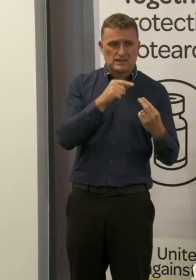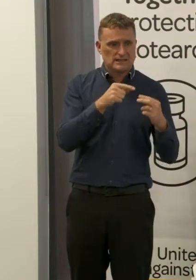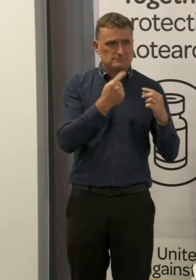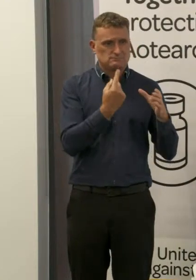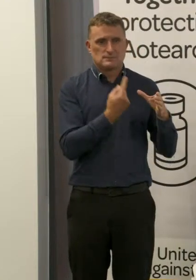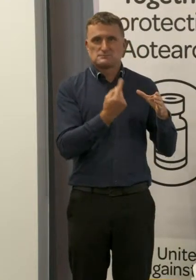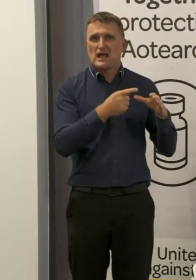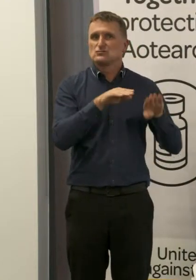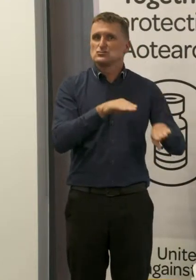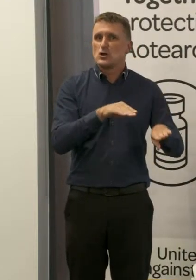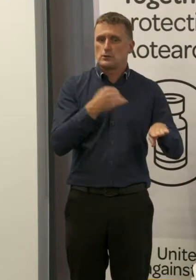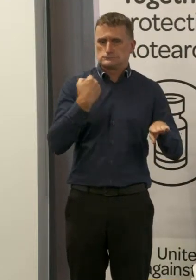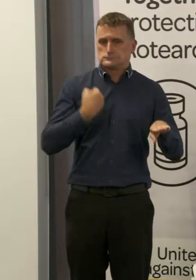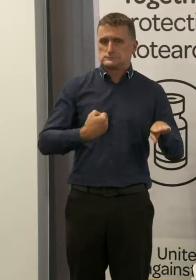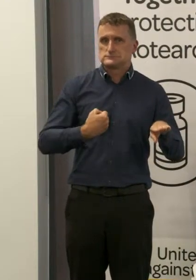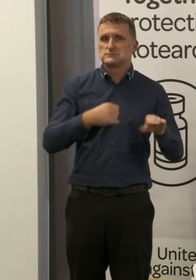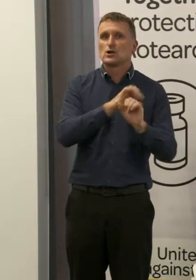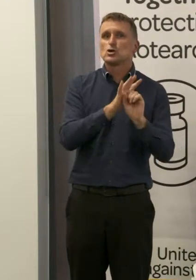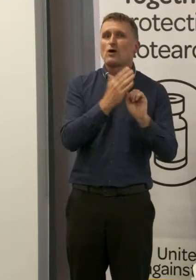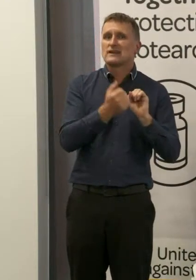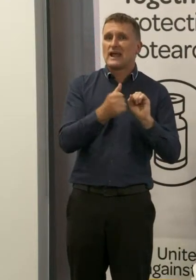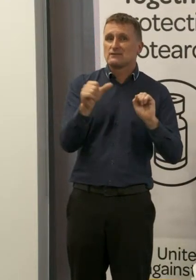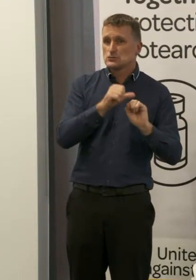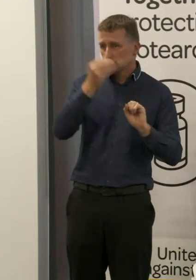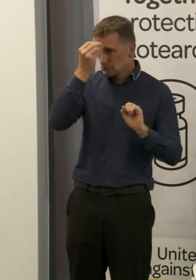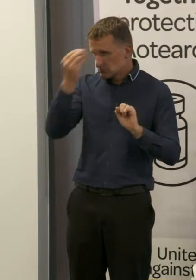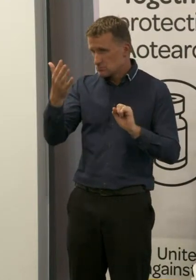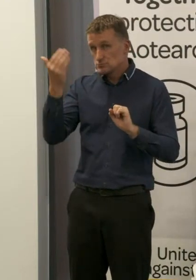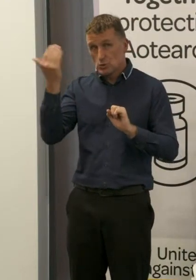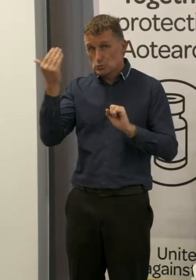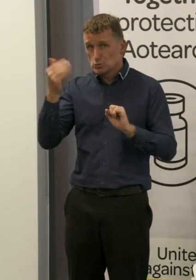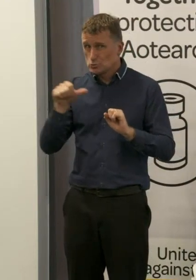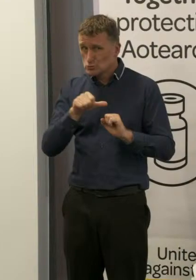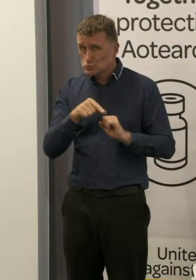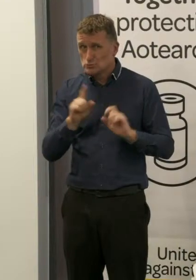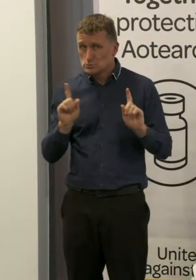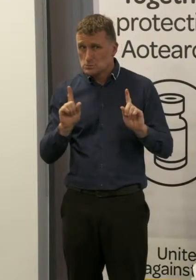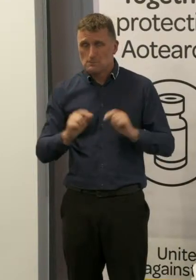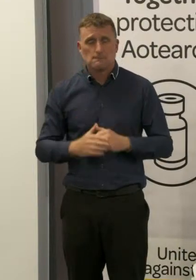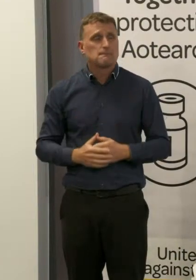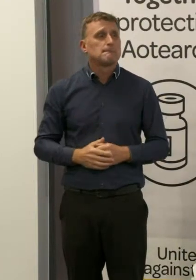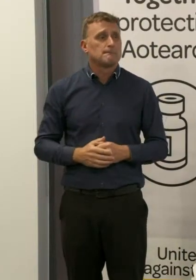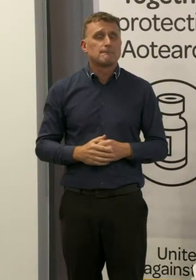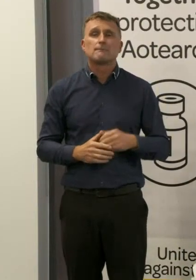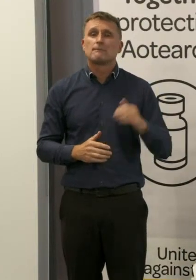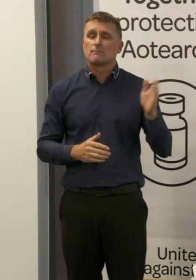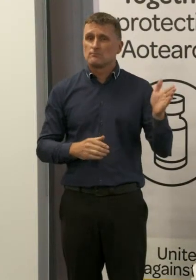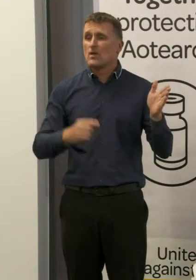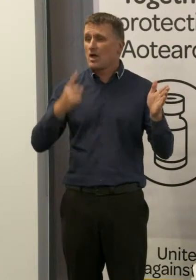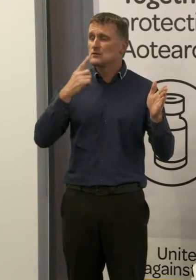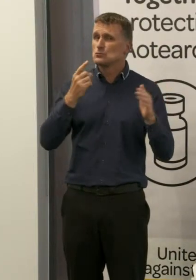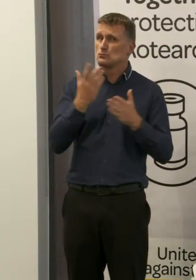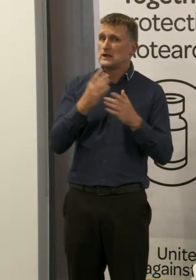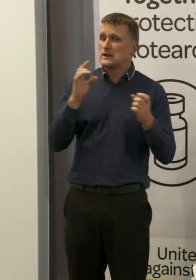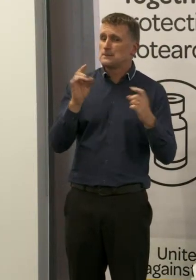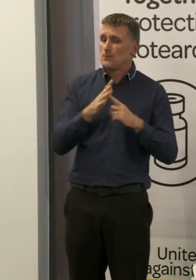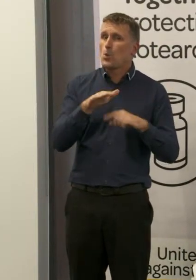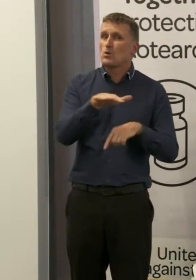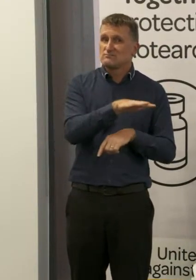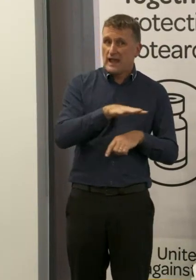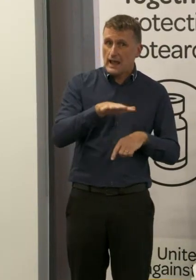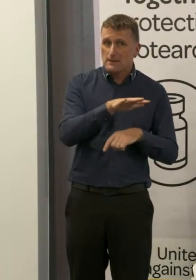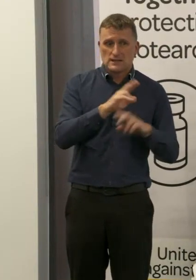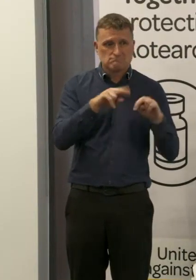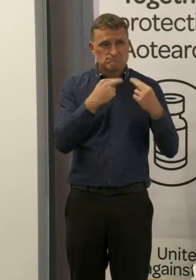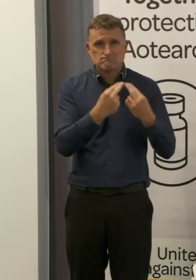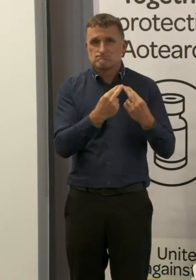is tested positive? So on your second point, yes, very important that families do notify schools or other,